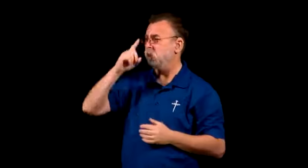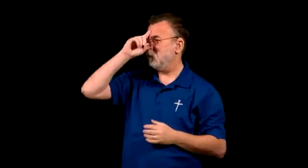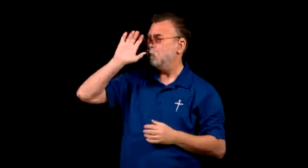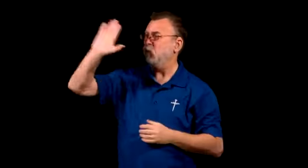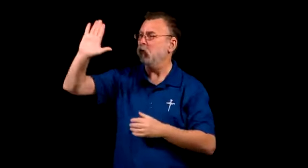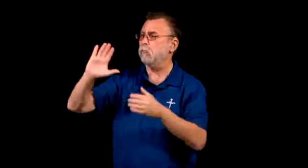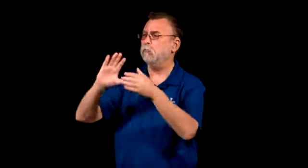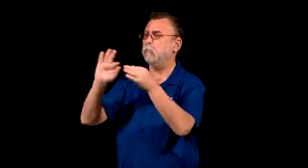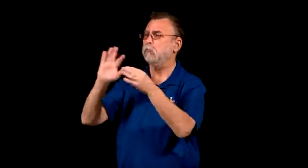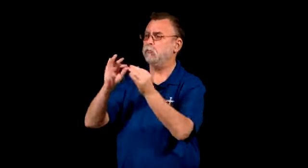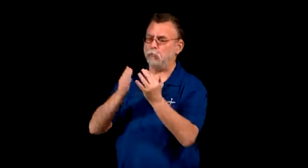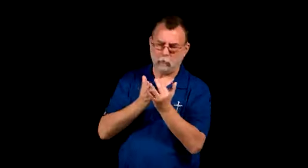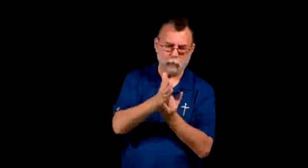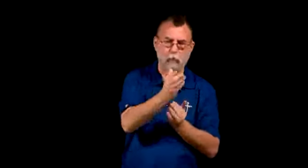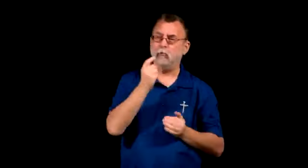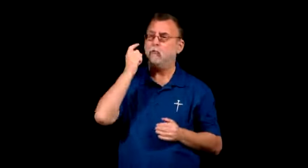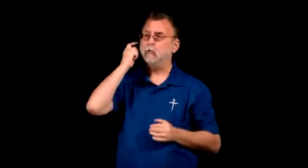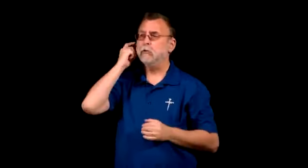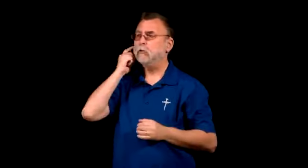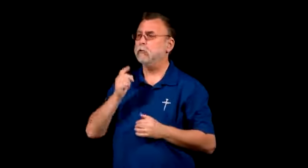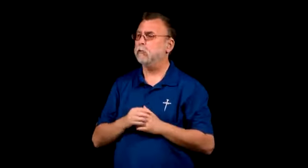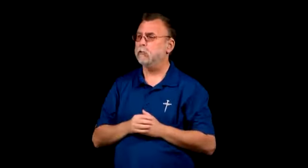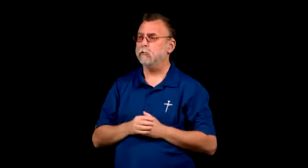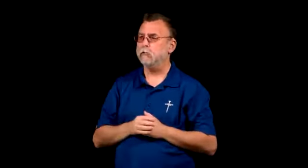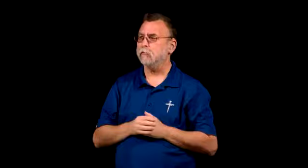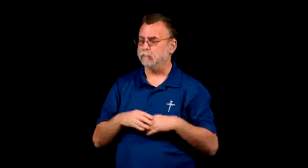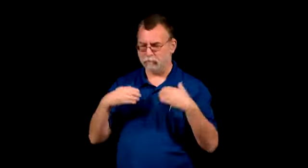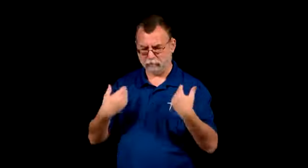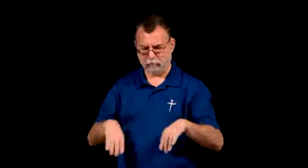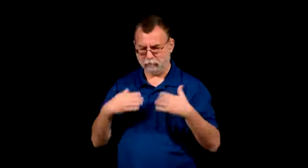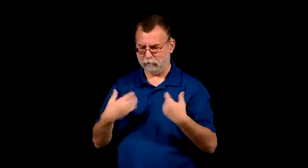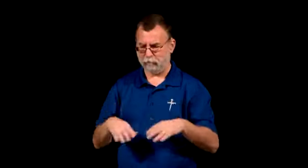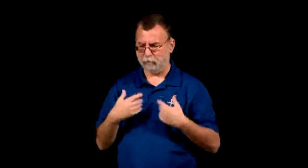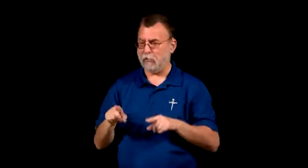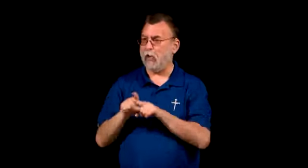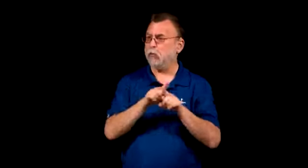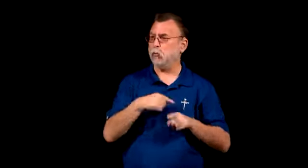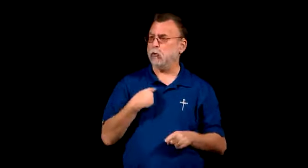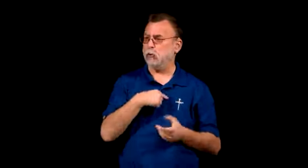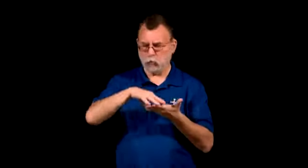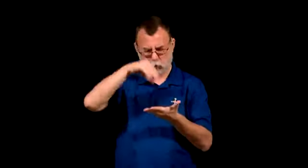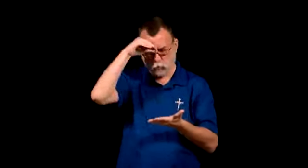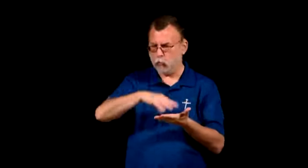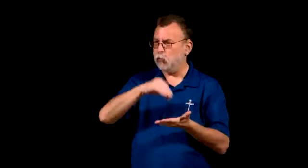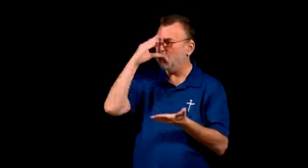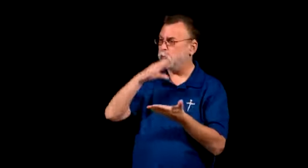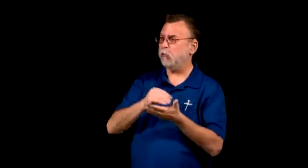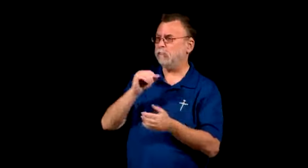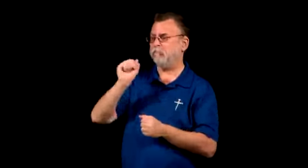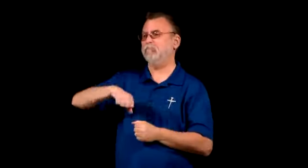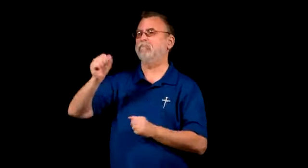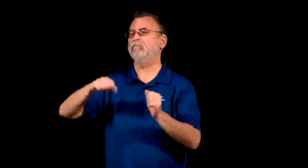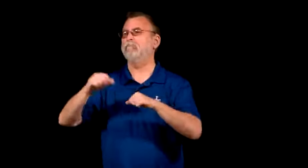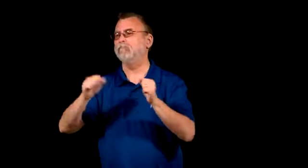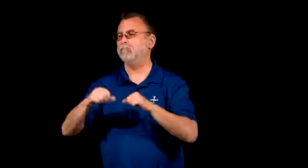thank you. Thank you for your message through Rensa today. Thank you for what we are learning